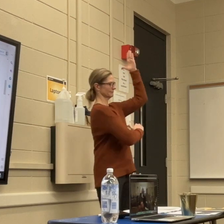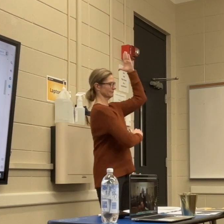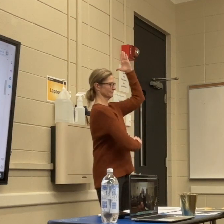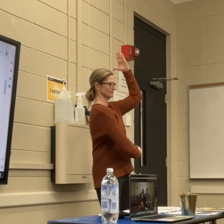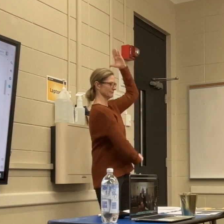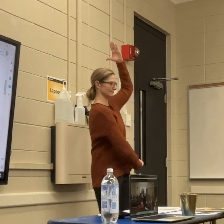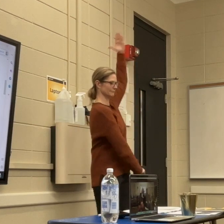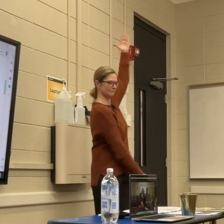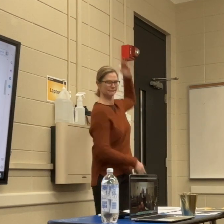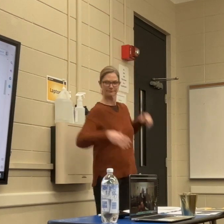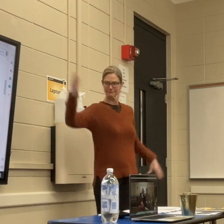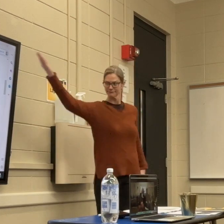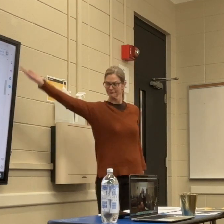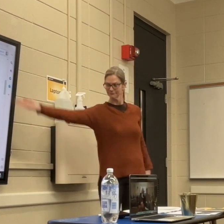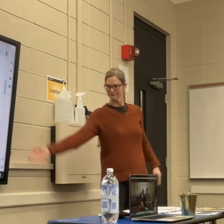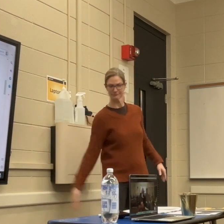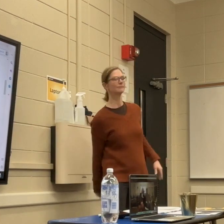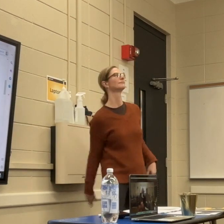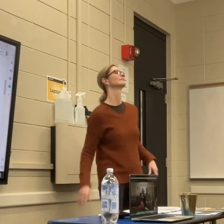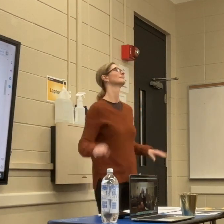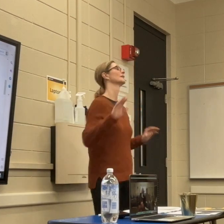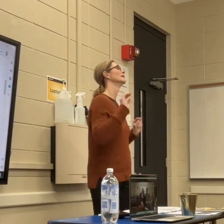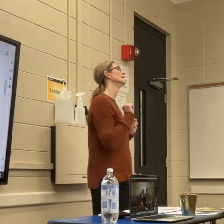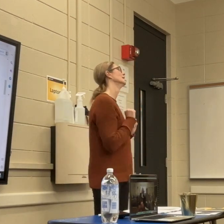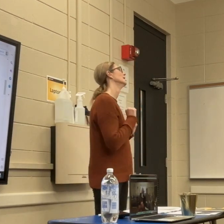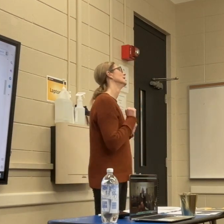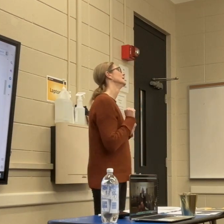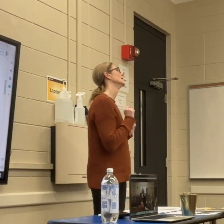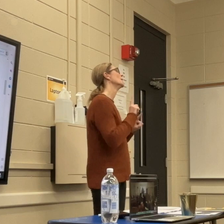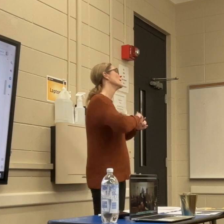I have got a long laundry list of things for us to do today.